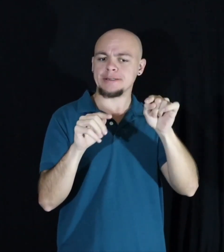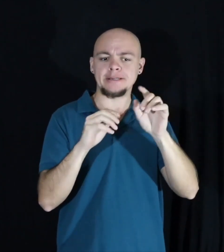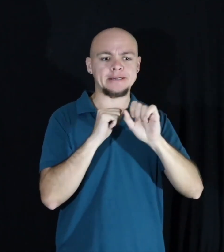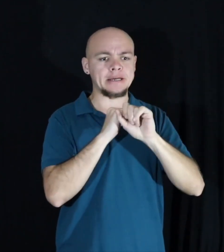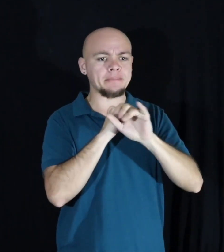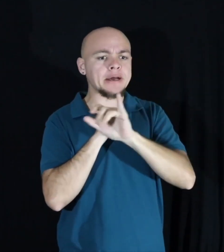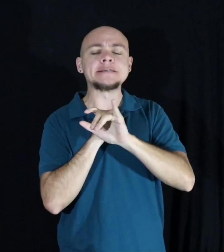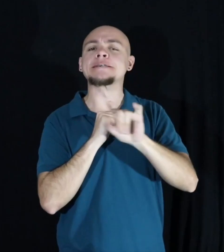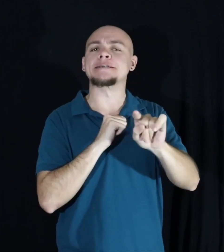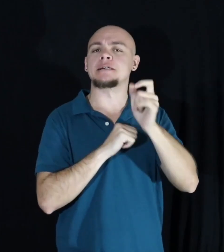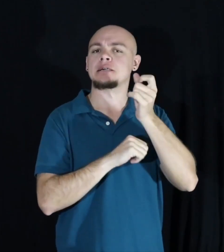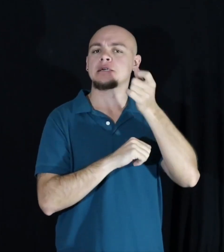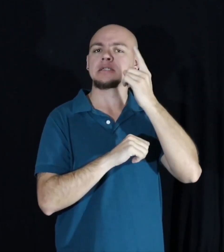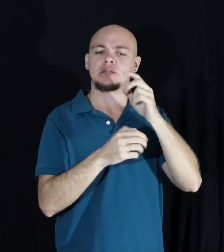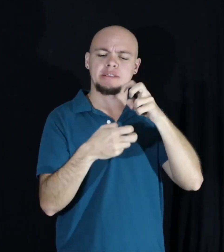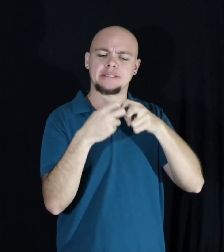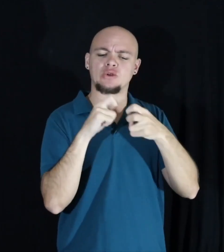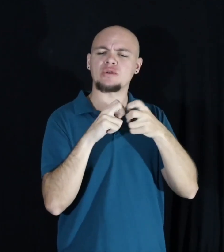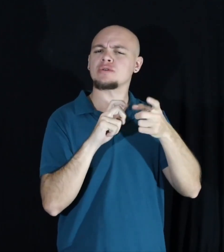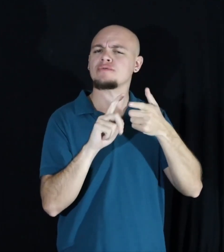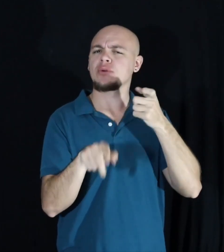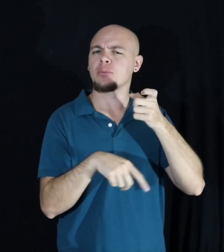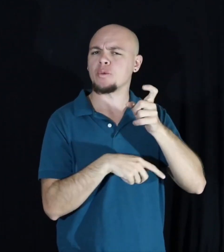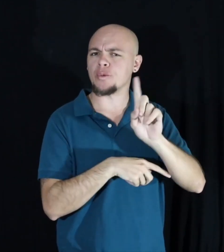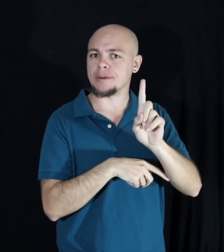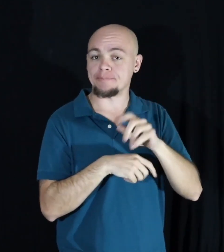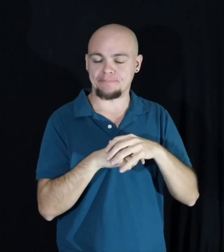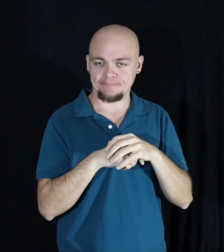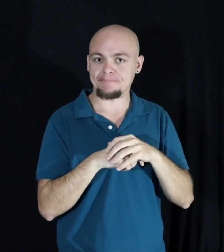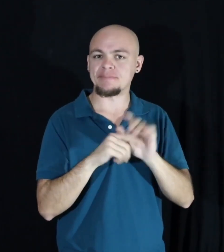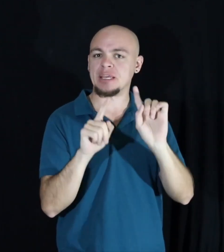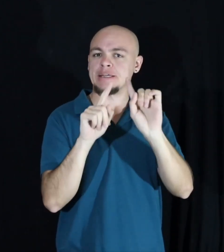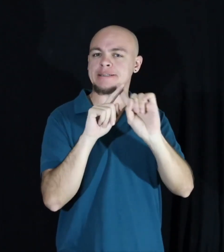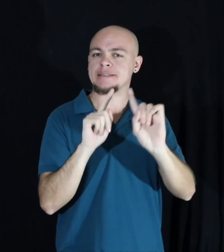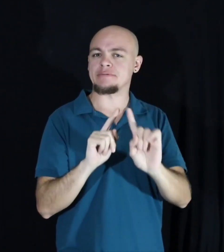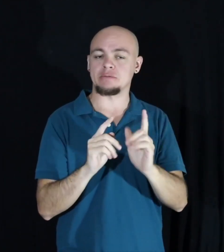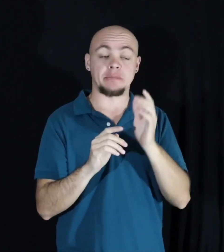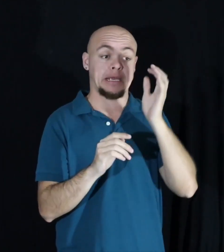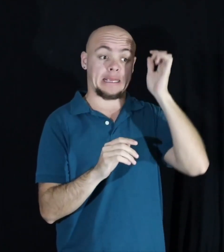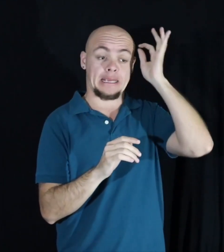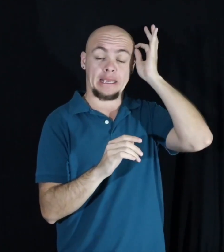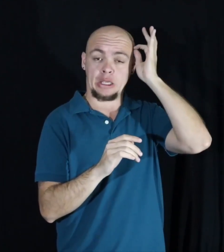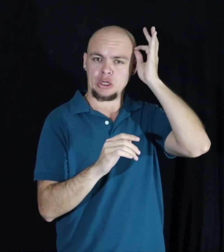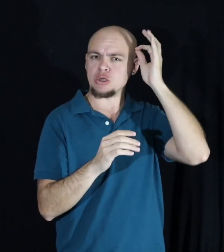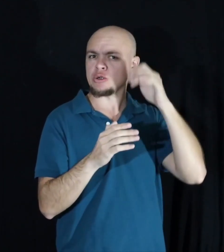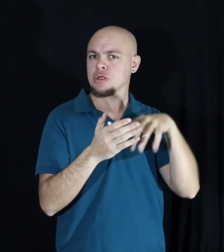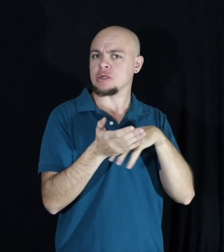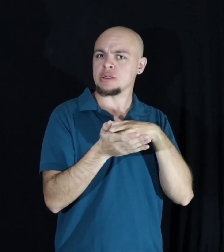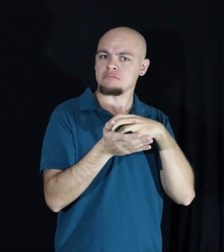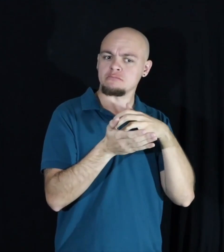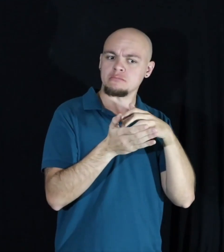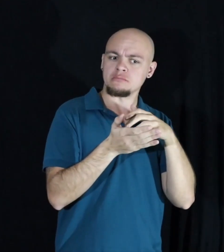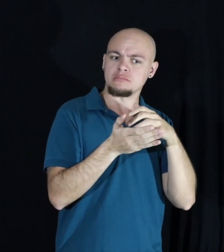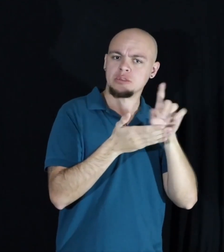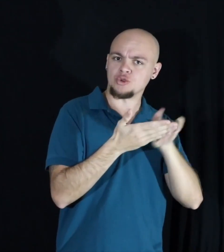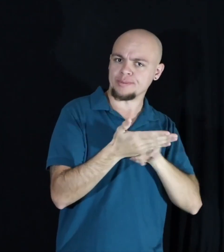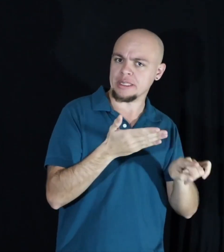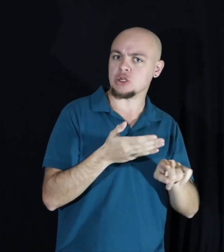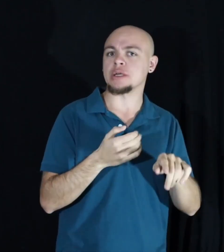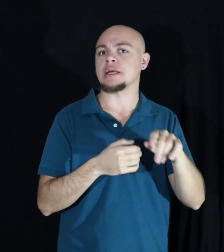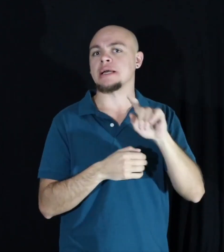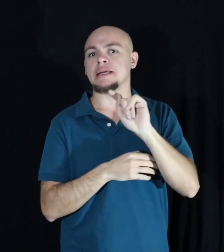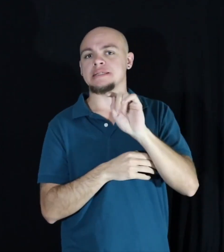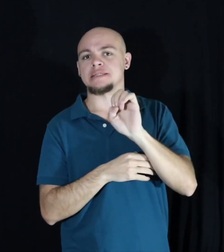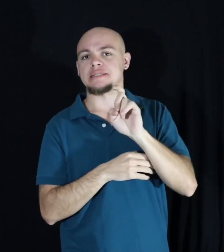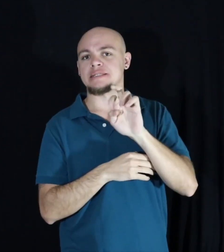full understanding of where the issue came from. Like many other things, hair discrimination and texturism has its origins in the slave